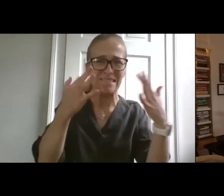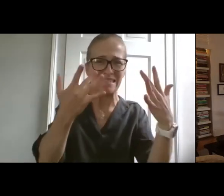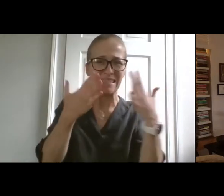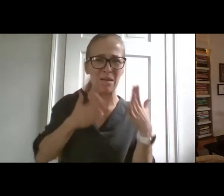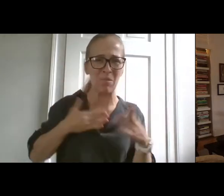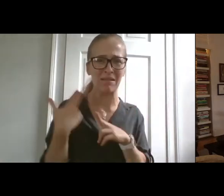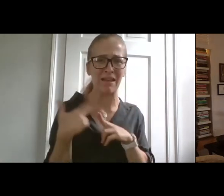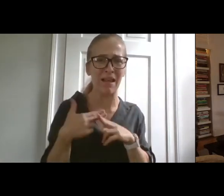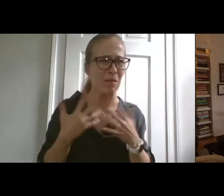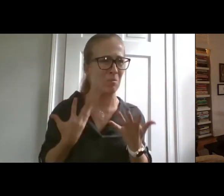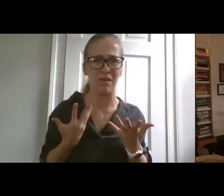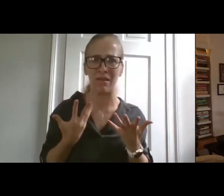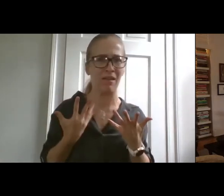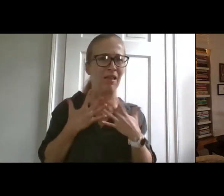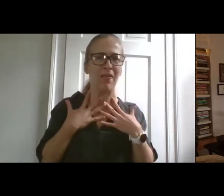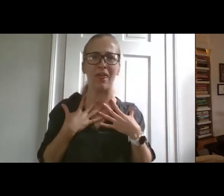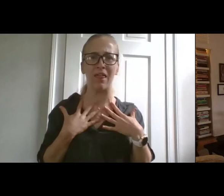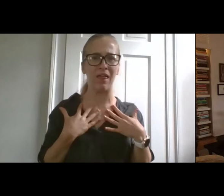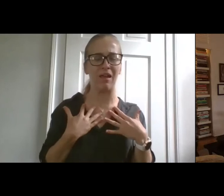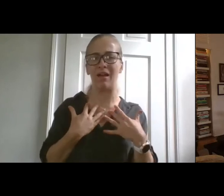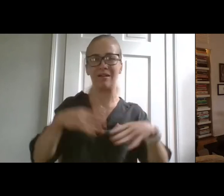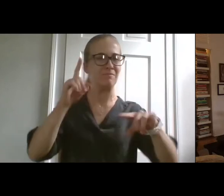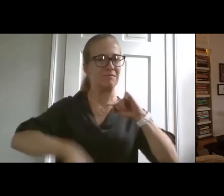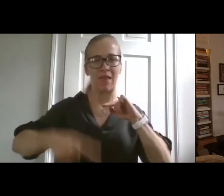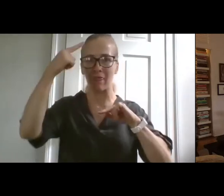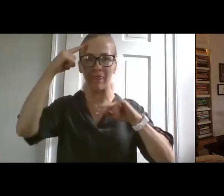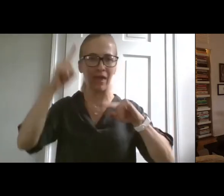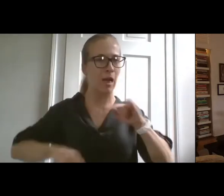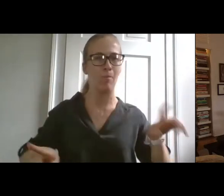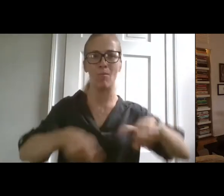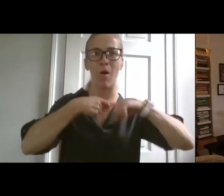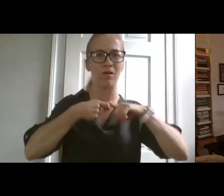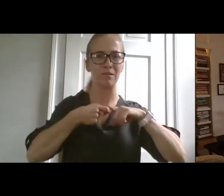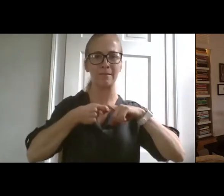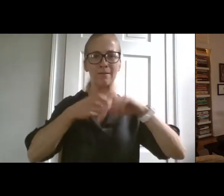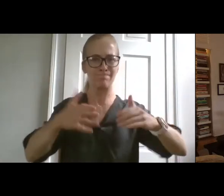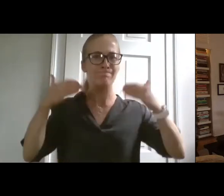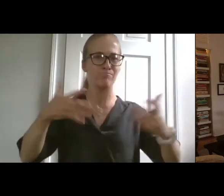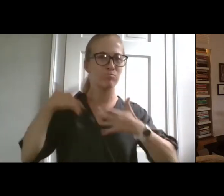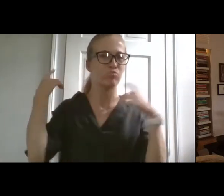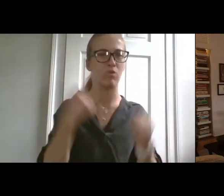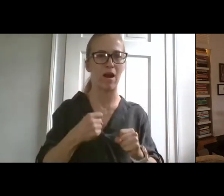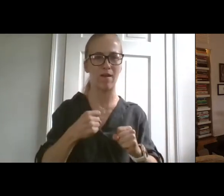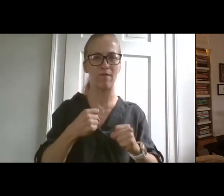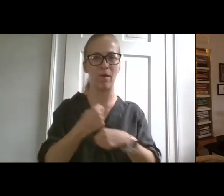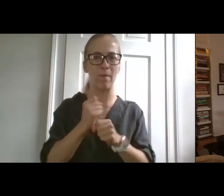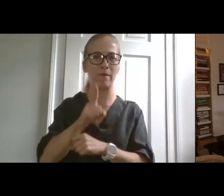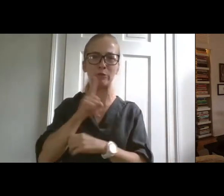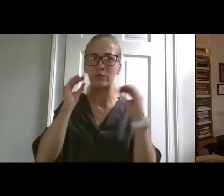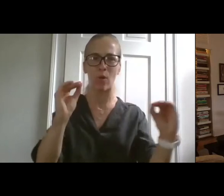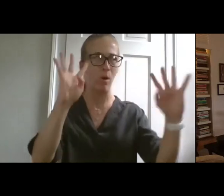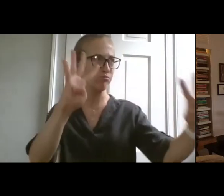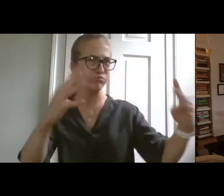like that? There's no time for thinking or a pause. It's time to be brave and make sure no one is